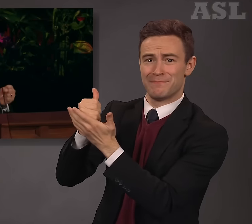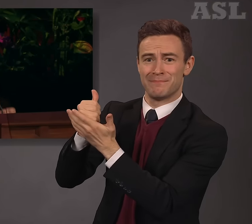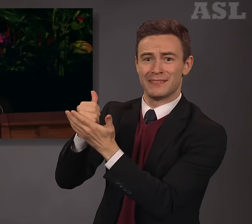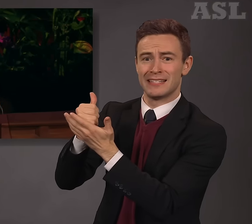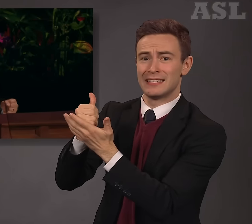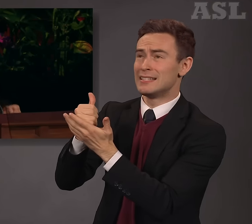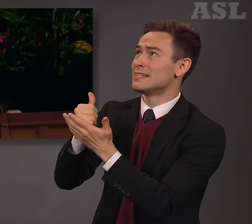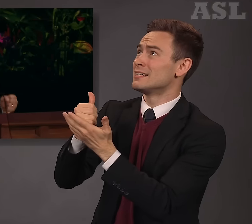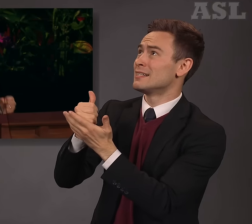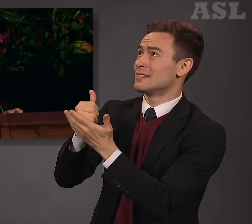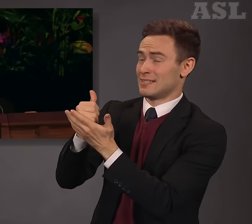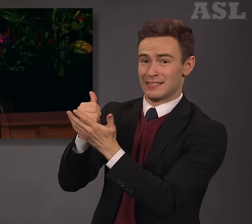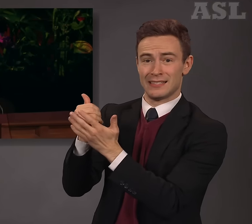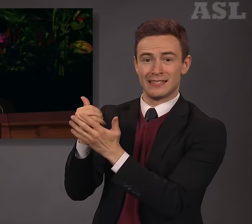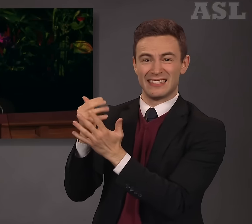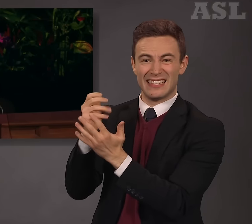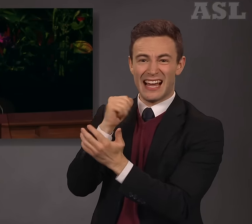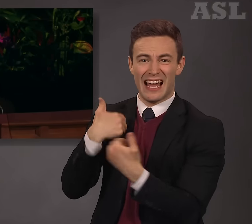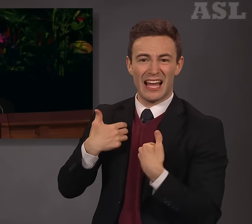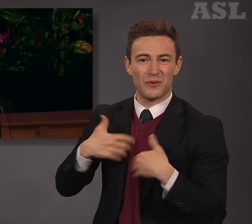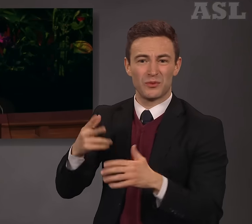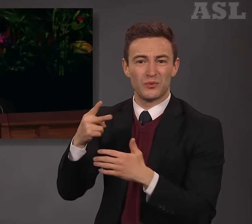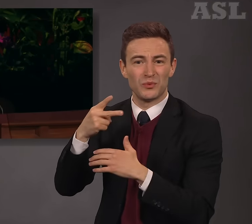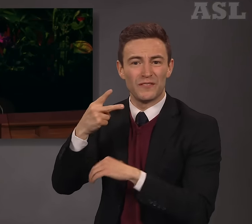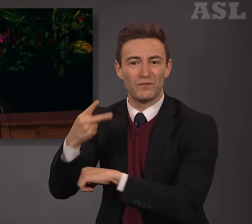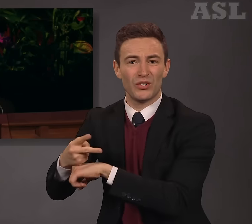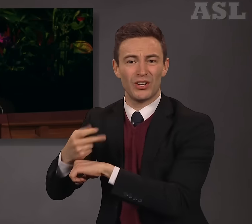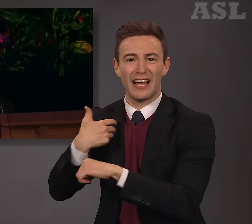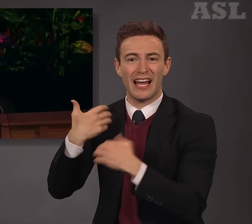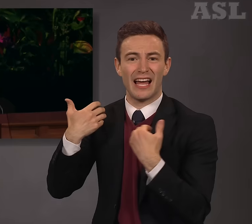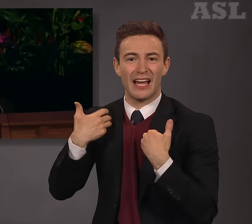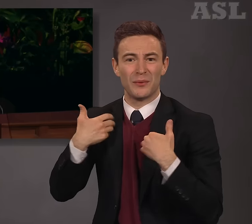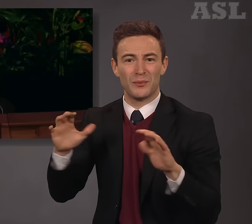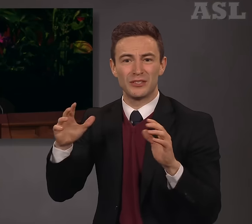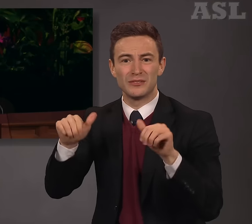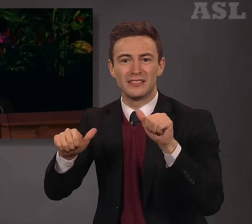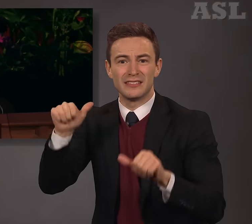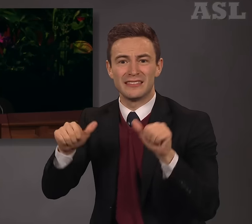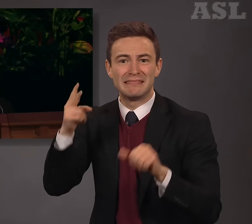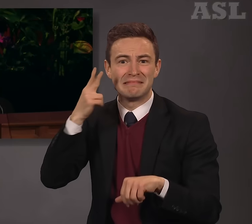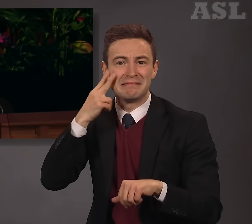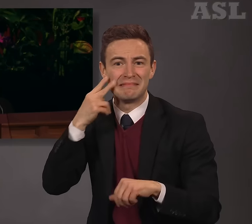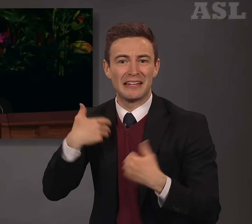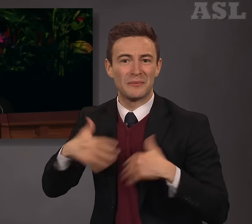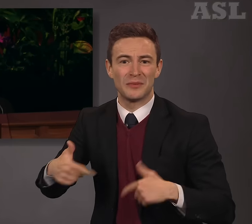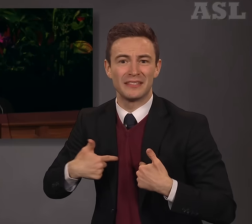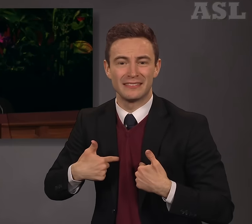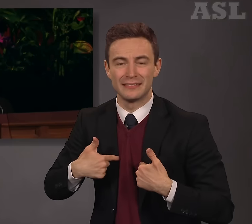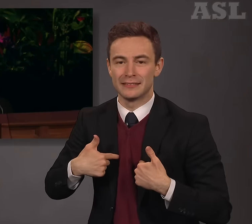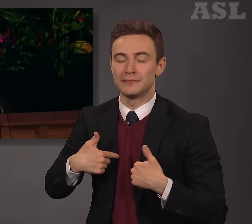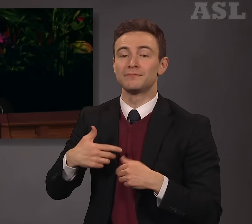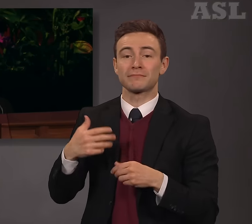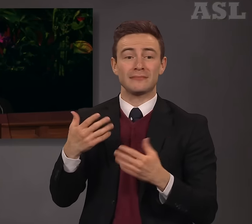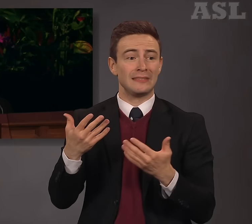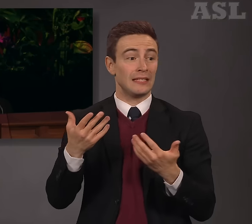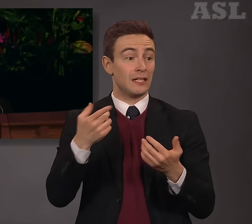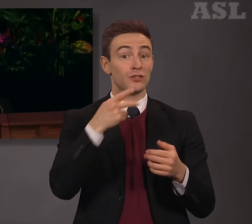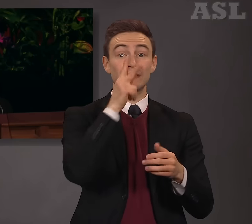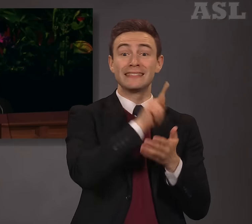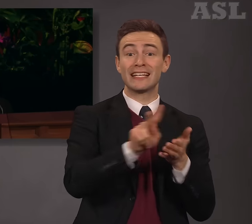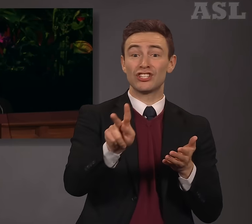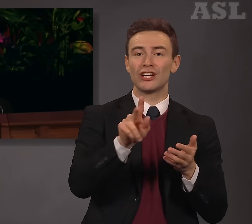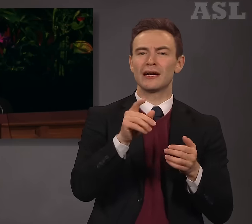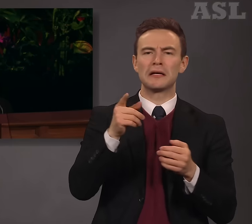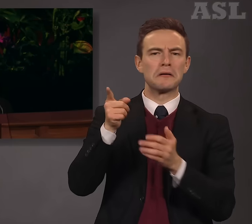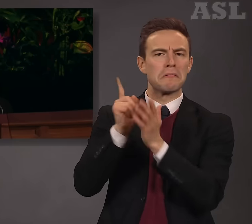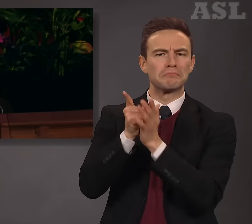asking for help once again to not fall. Suddenly, the miracle happened. The secretary said to us, "What a beautiful dog